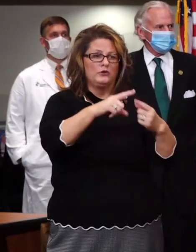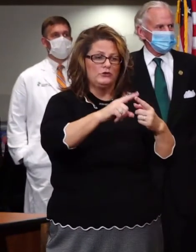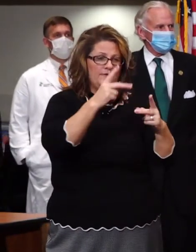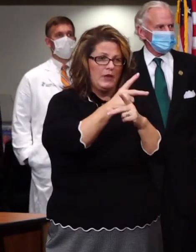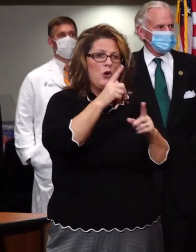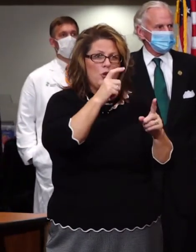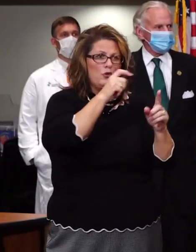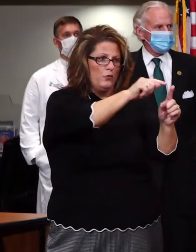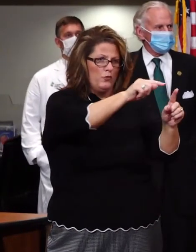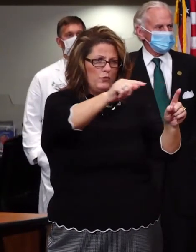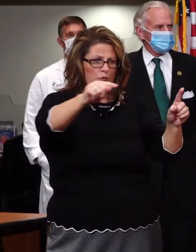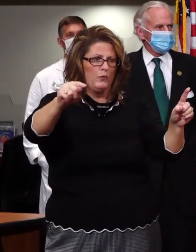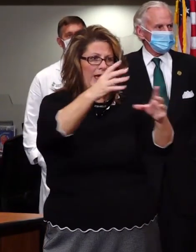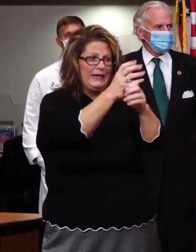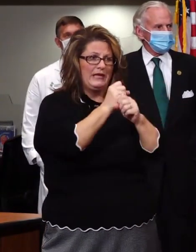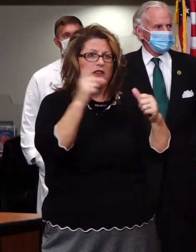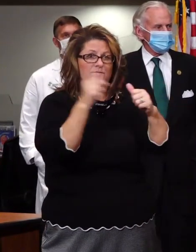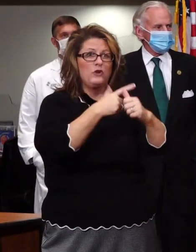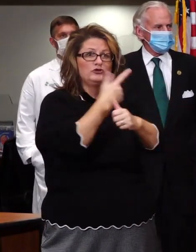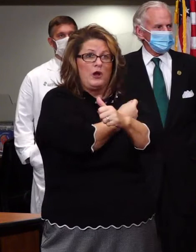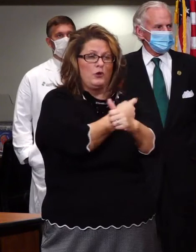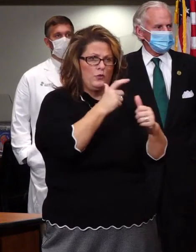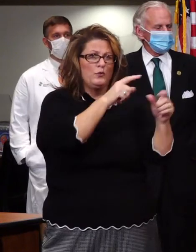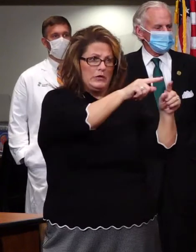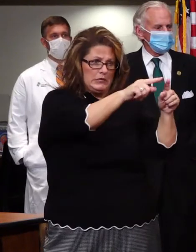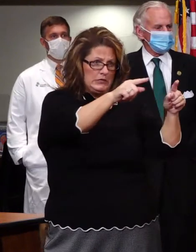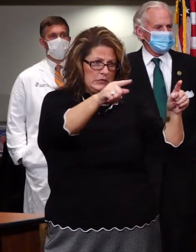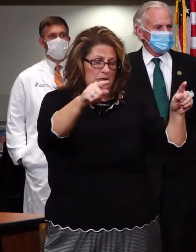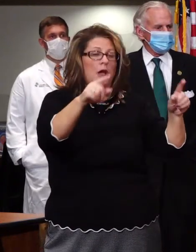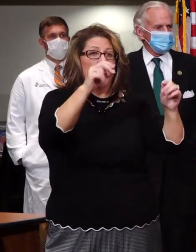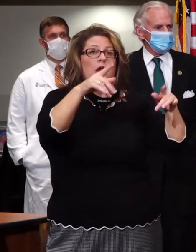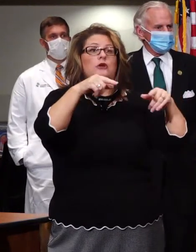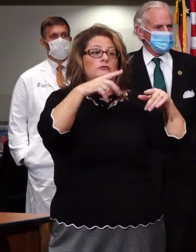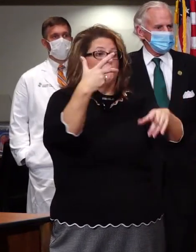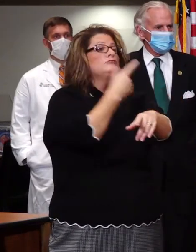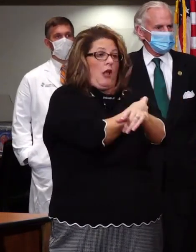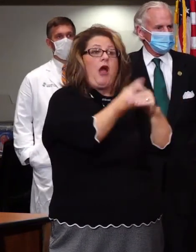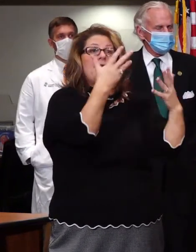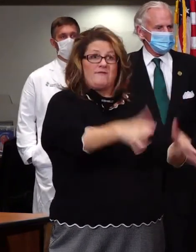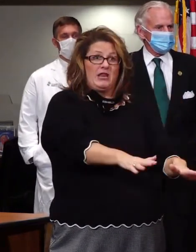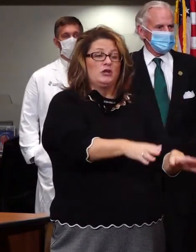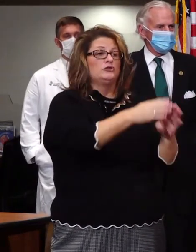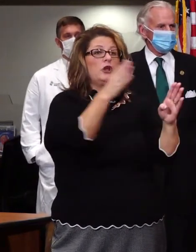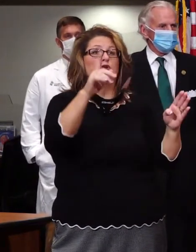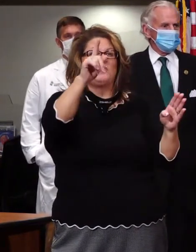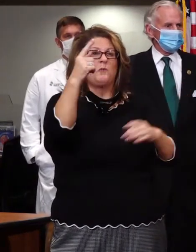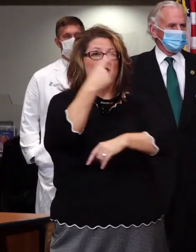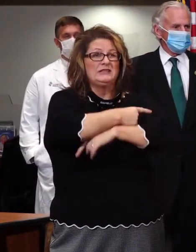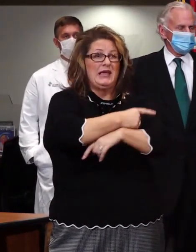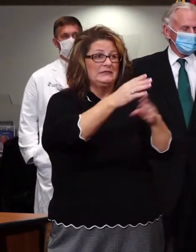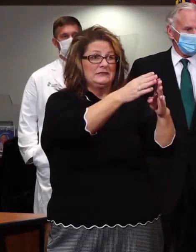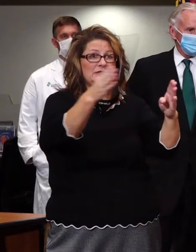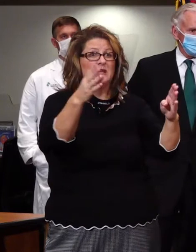vaccines. And then they will, in time, when that 21 days or that 28 days is up, when it's due for the second dose, they will